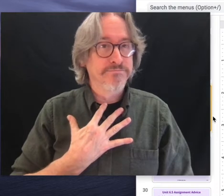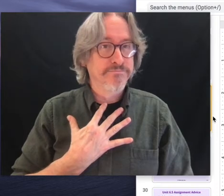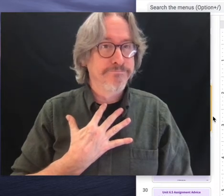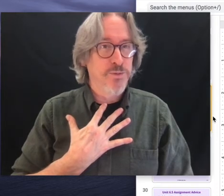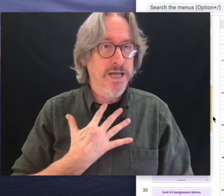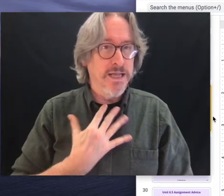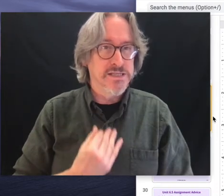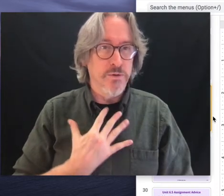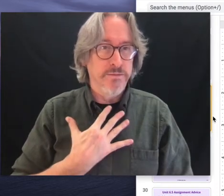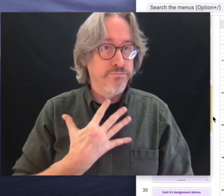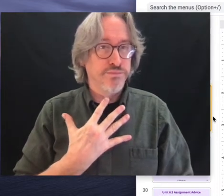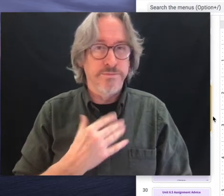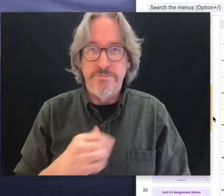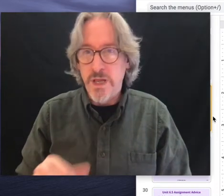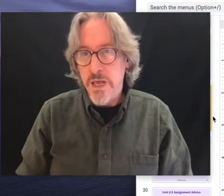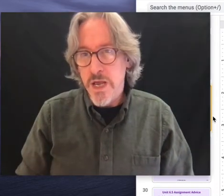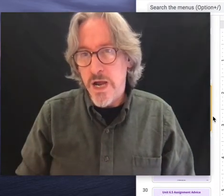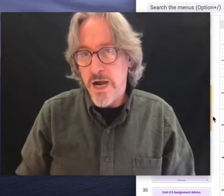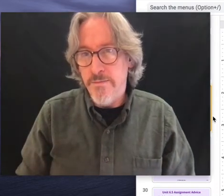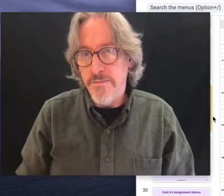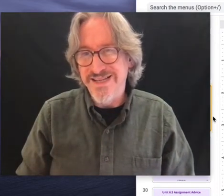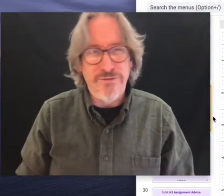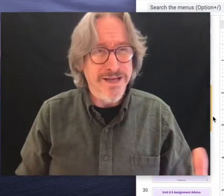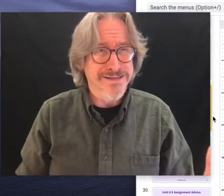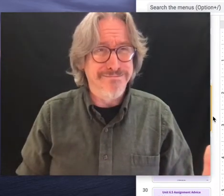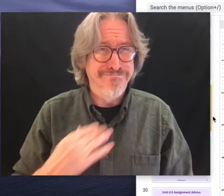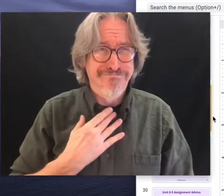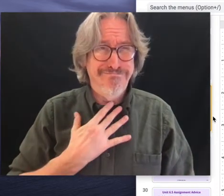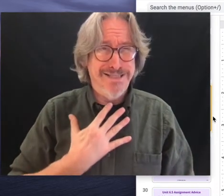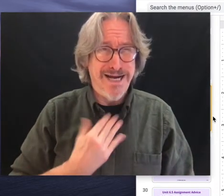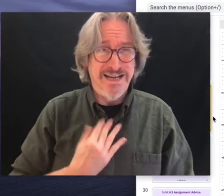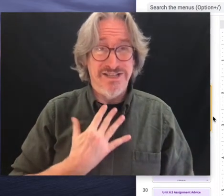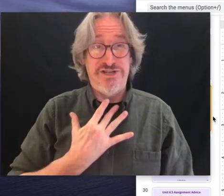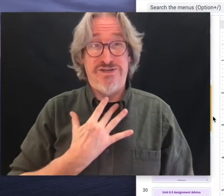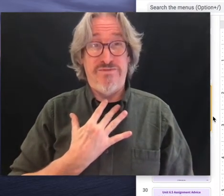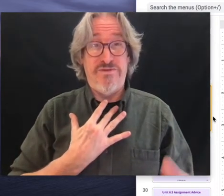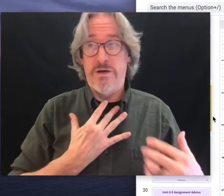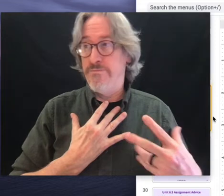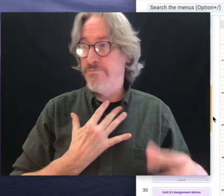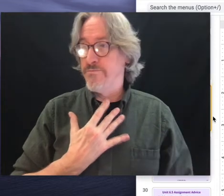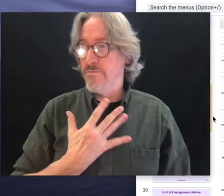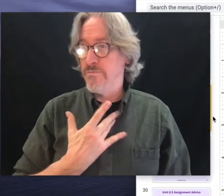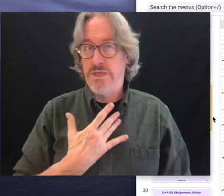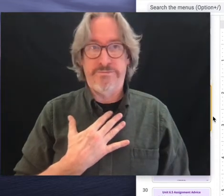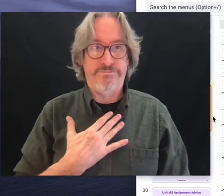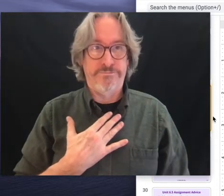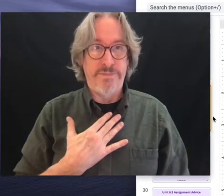feeling. That's why he likes soda. It's not really a sign. It's just sort of an